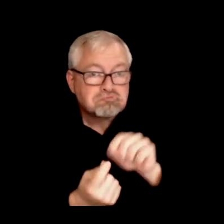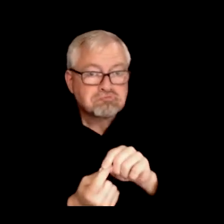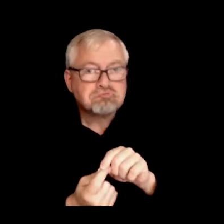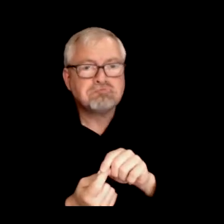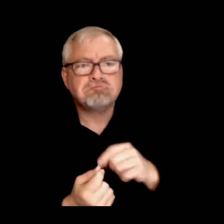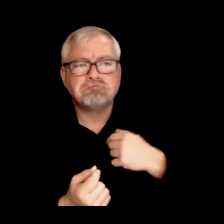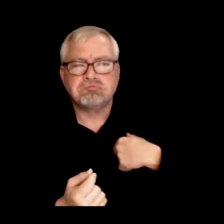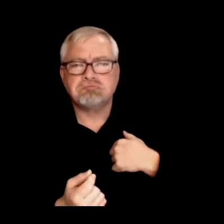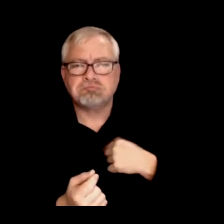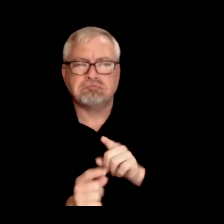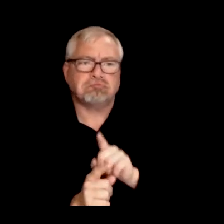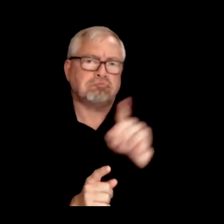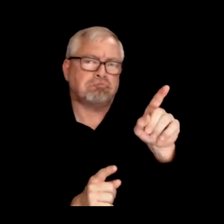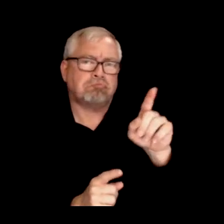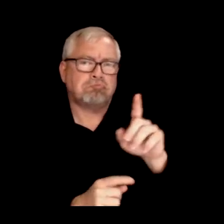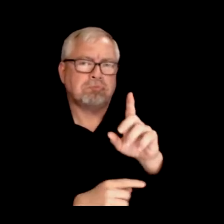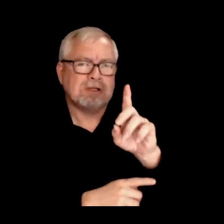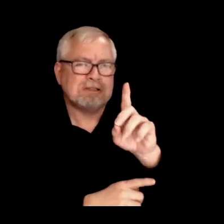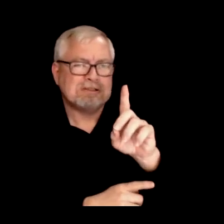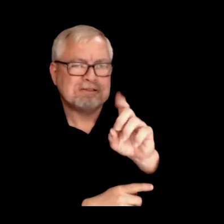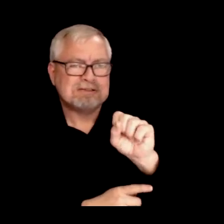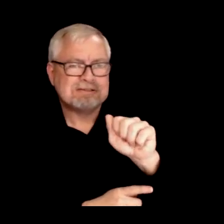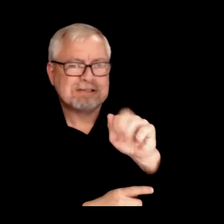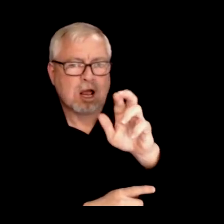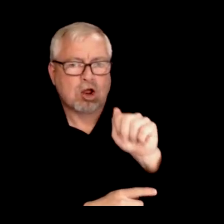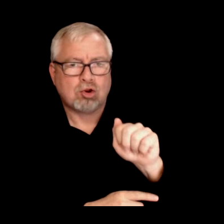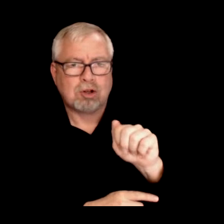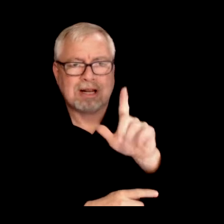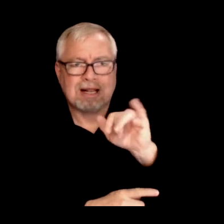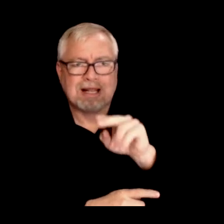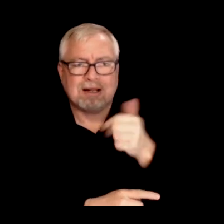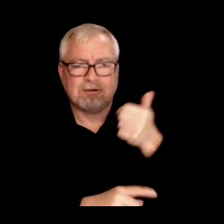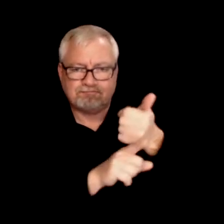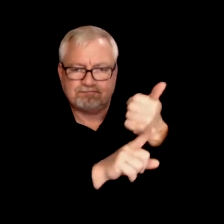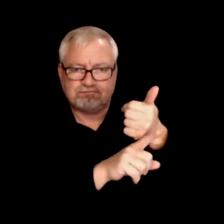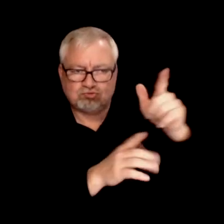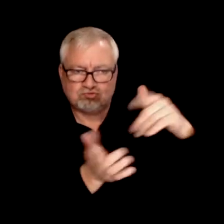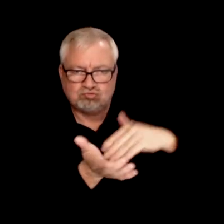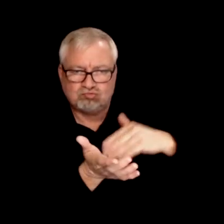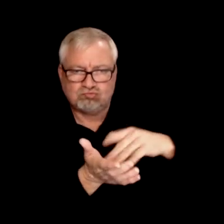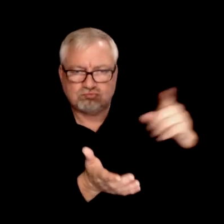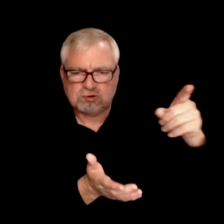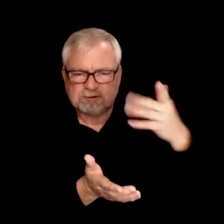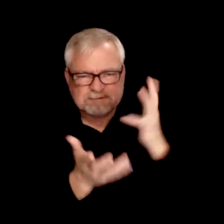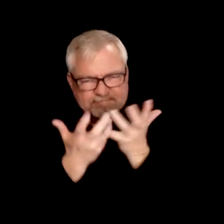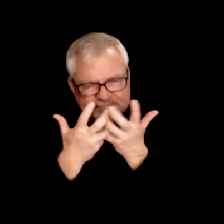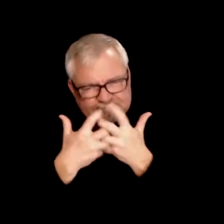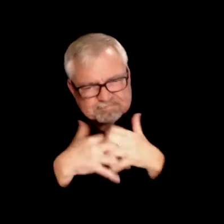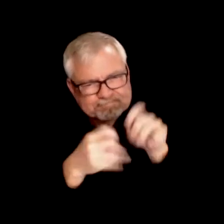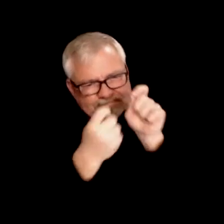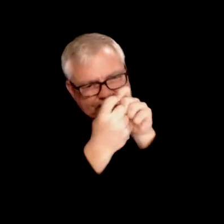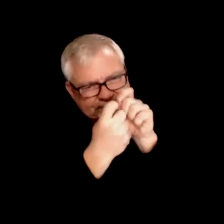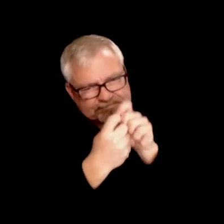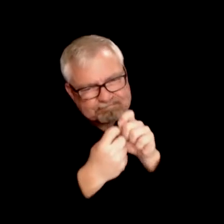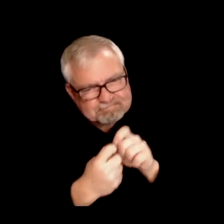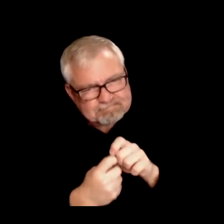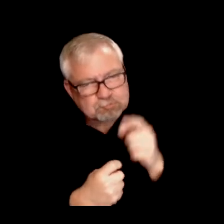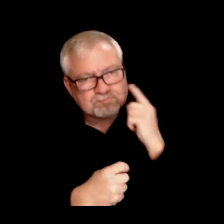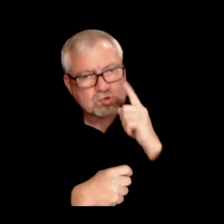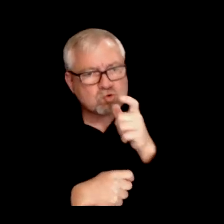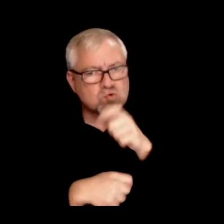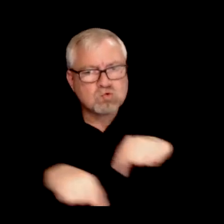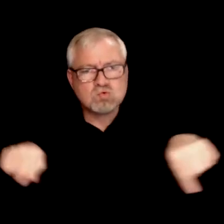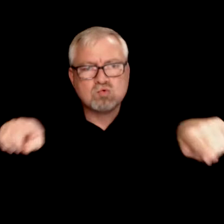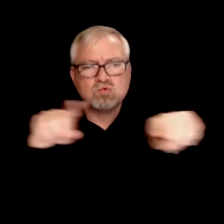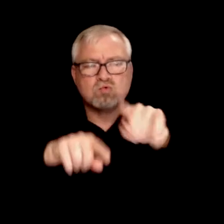been working really on the details of making that available in Minnesota. And no sense of